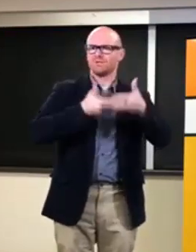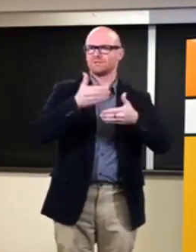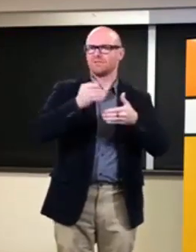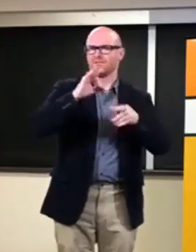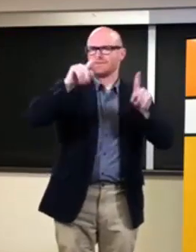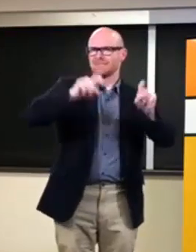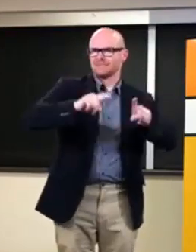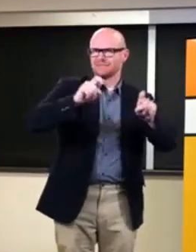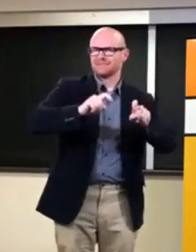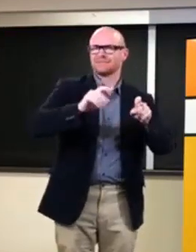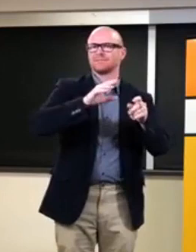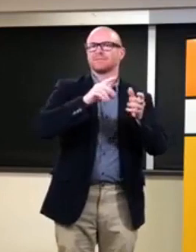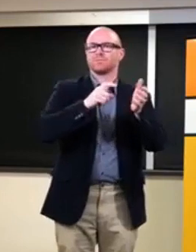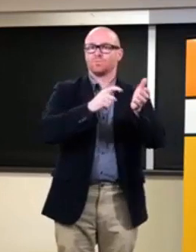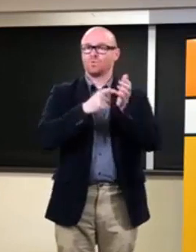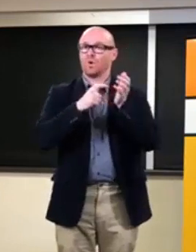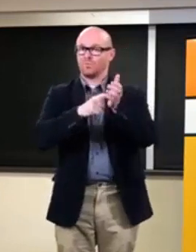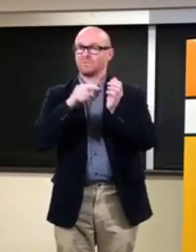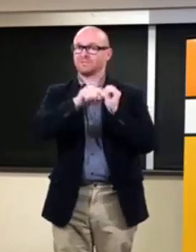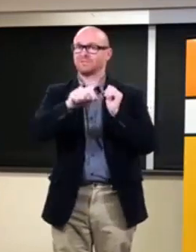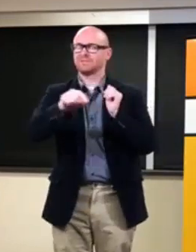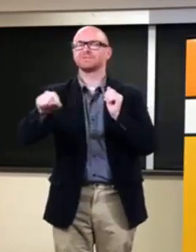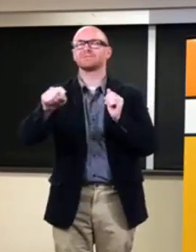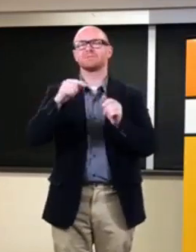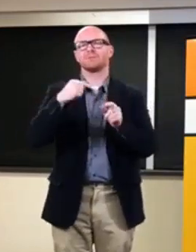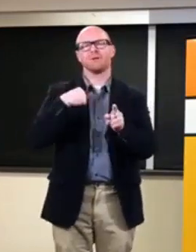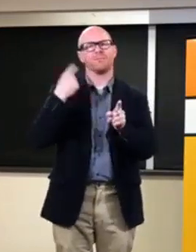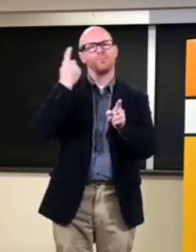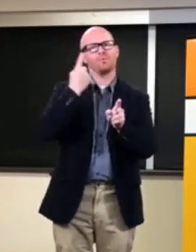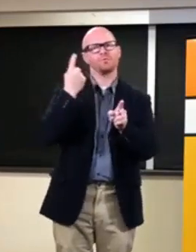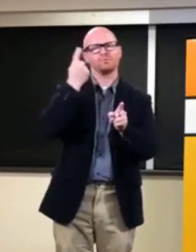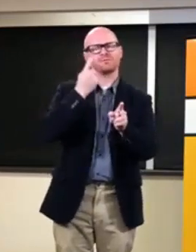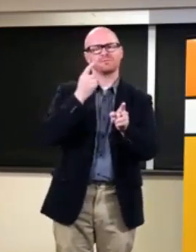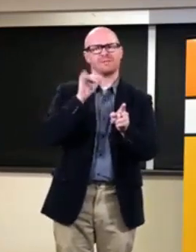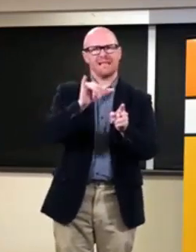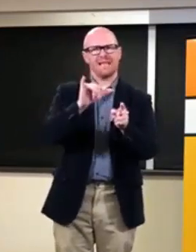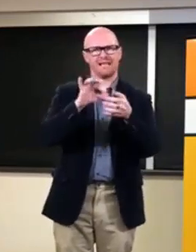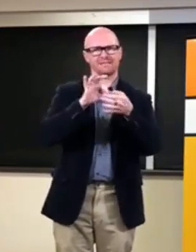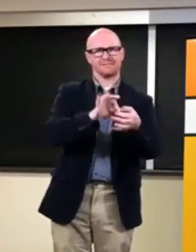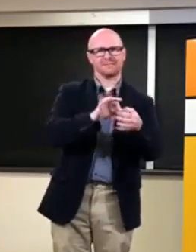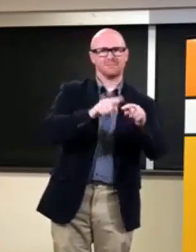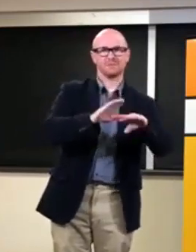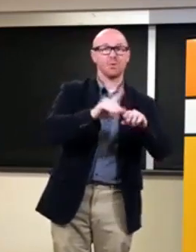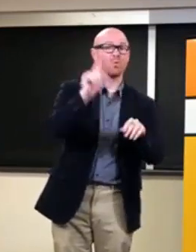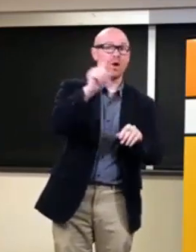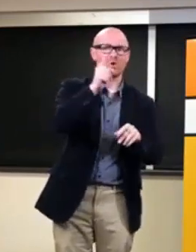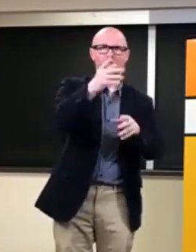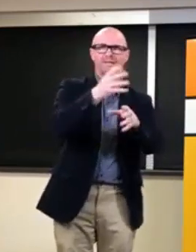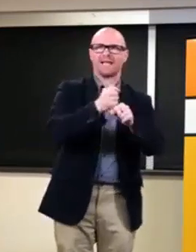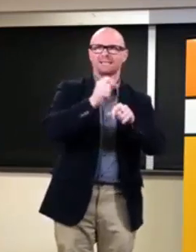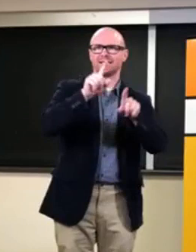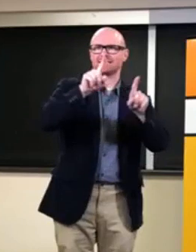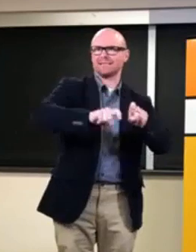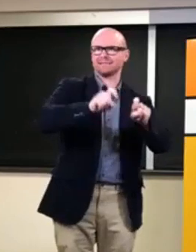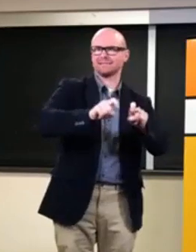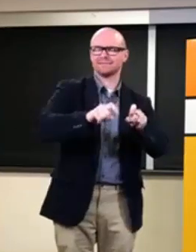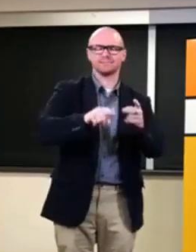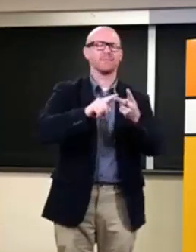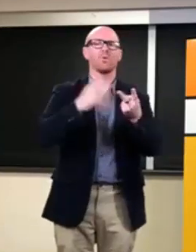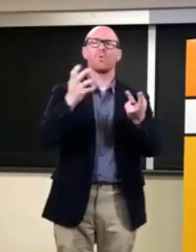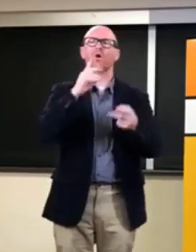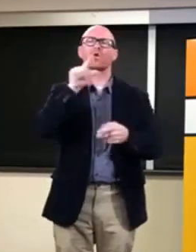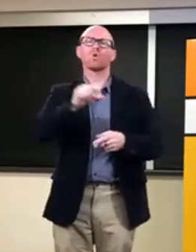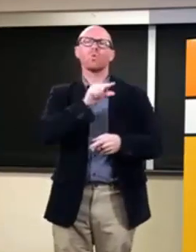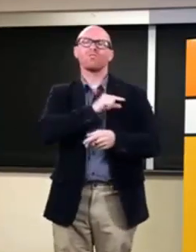and requirements. I'm wondering if it kind of depends on where you get it done, what those qualifications